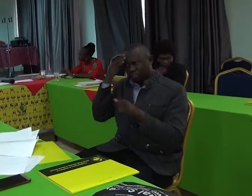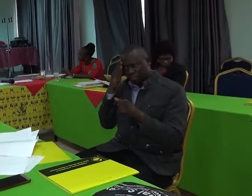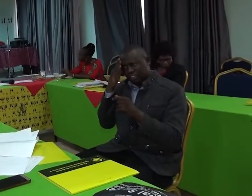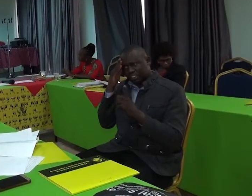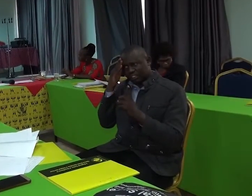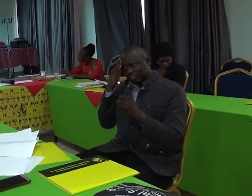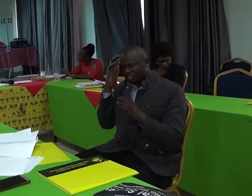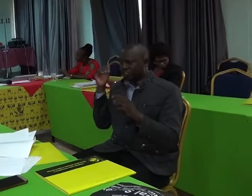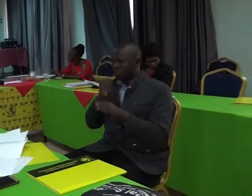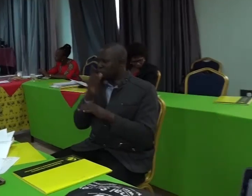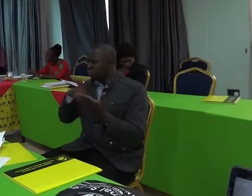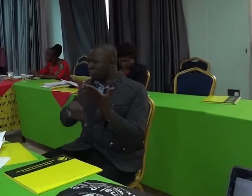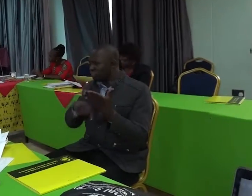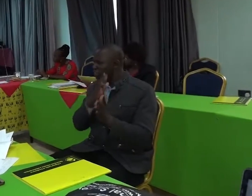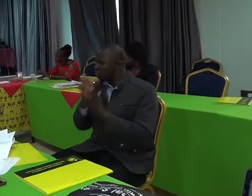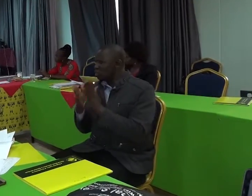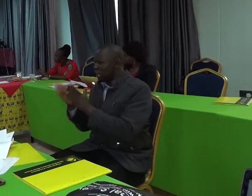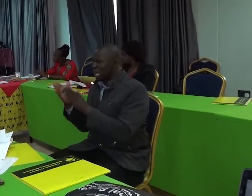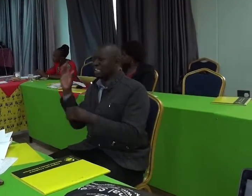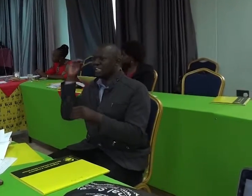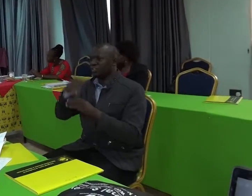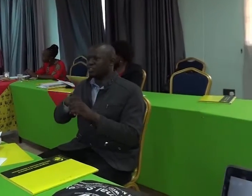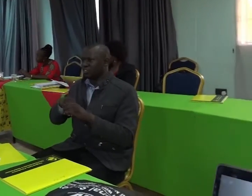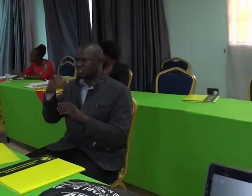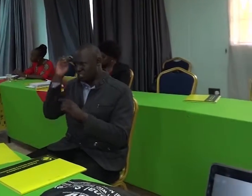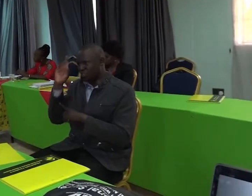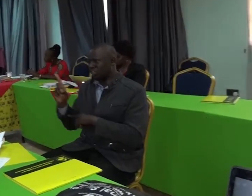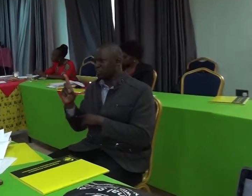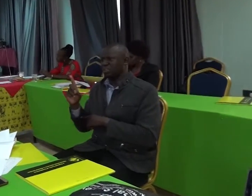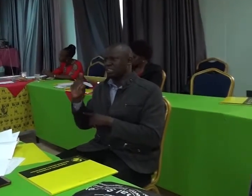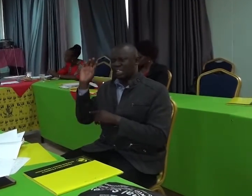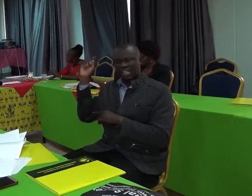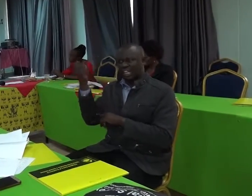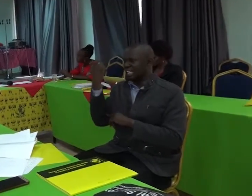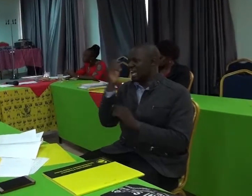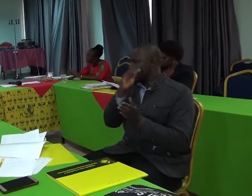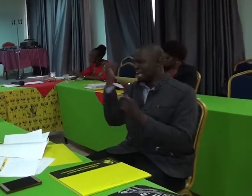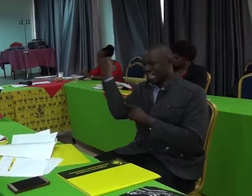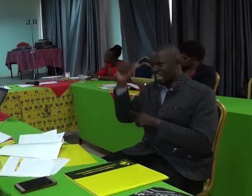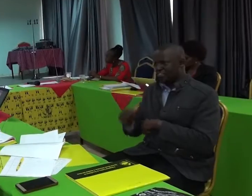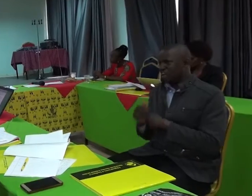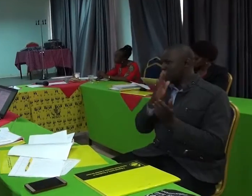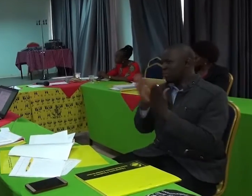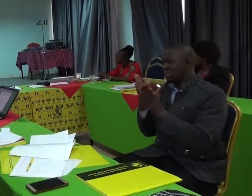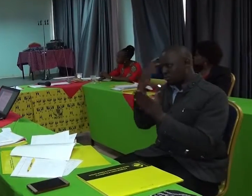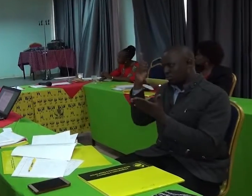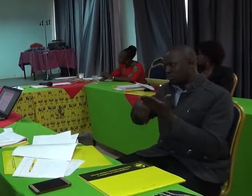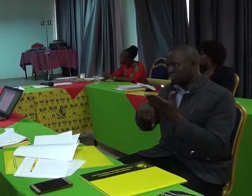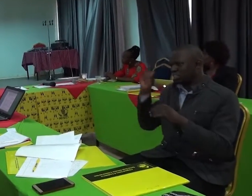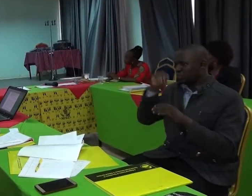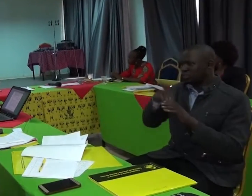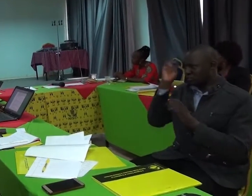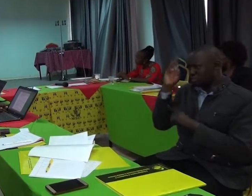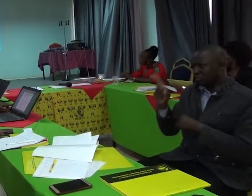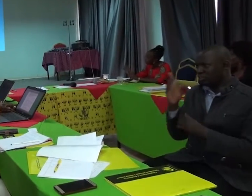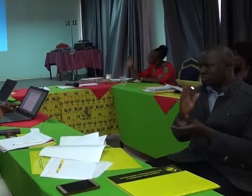did we deliberately plan to achieve inclusive education the way Salamanca was trying